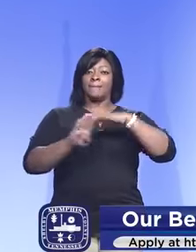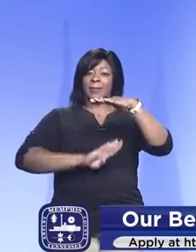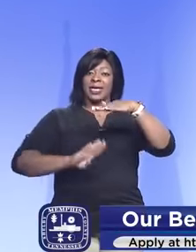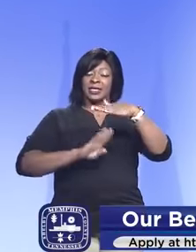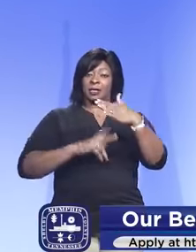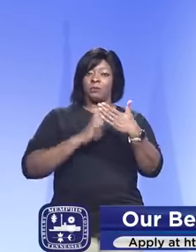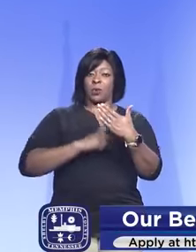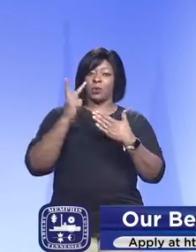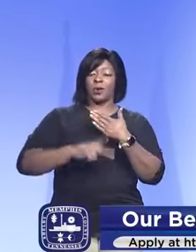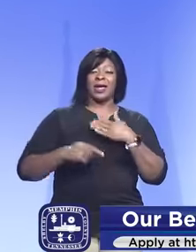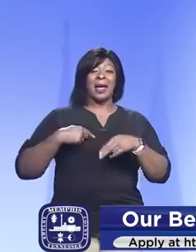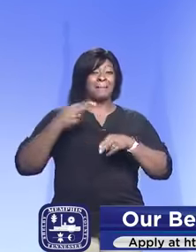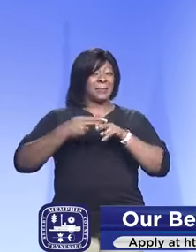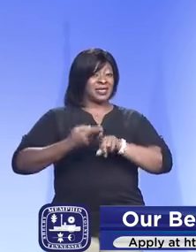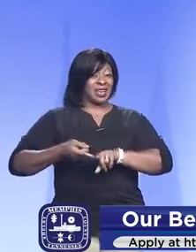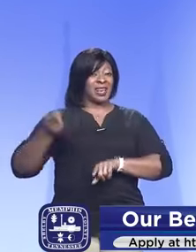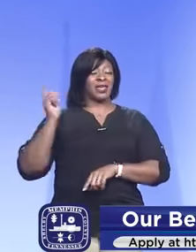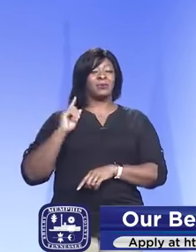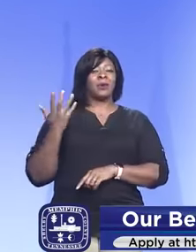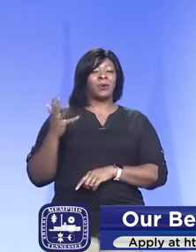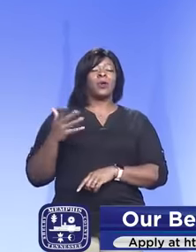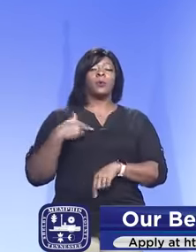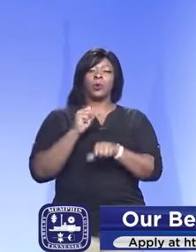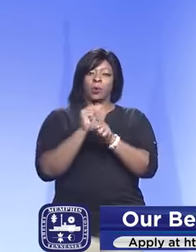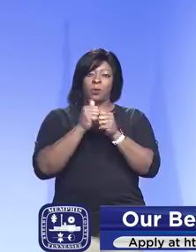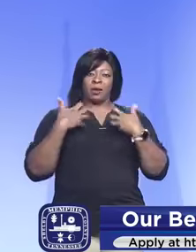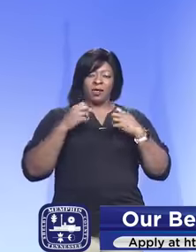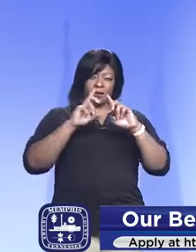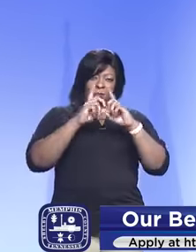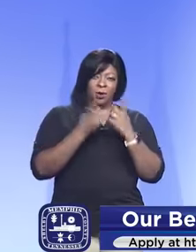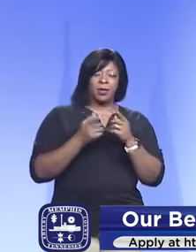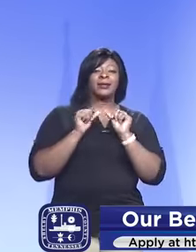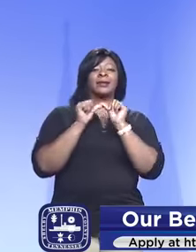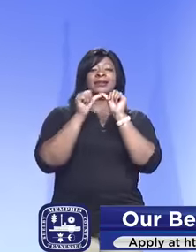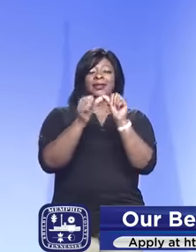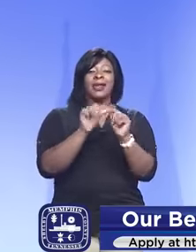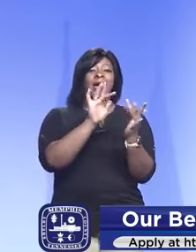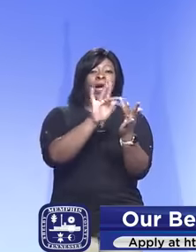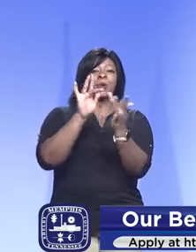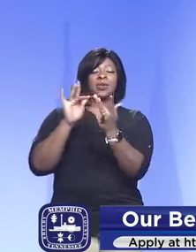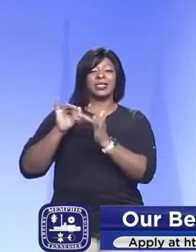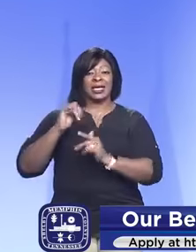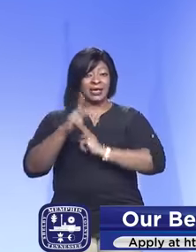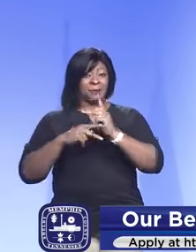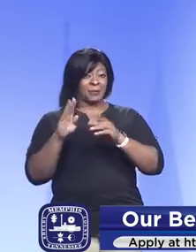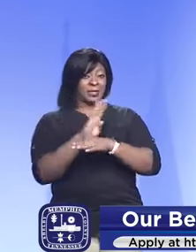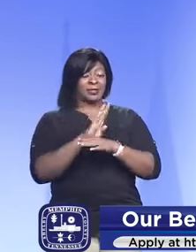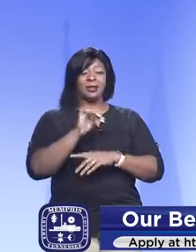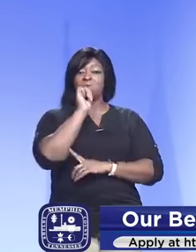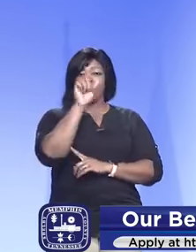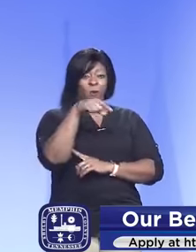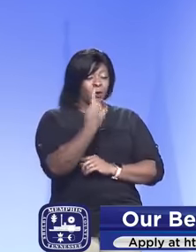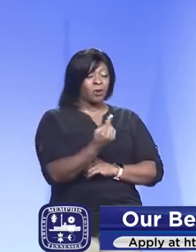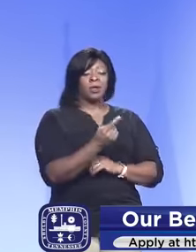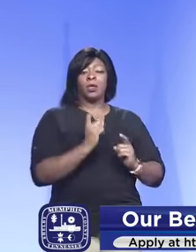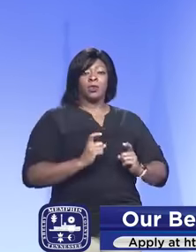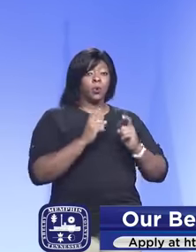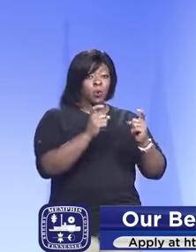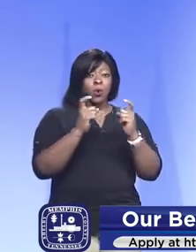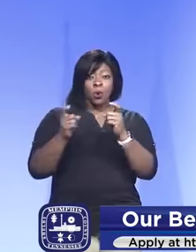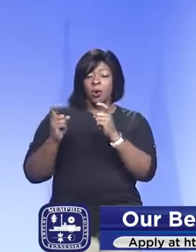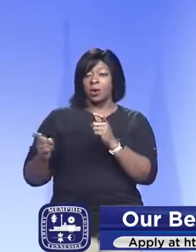program. As I mentioned last week, we've also worked with the health department to continue outreach to this industry, not just about the